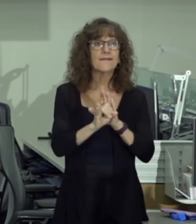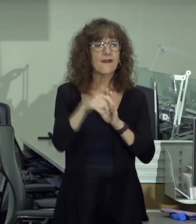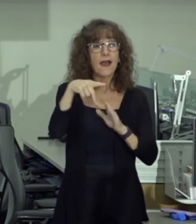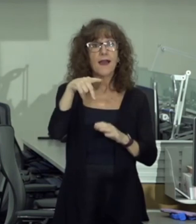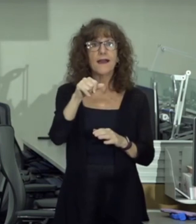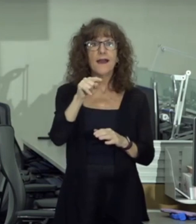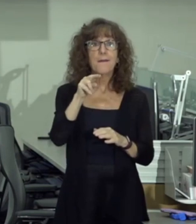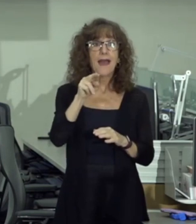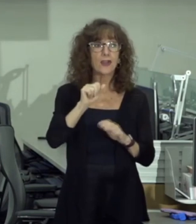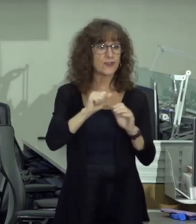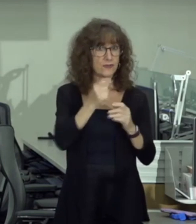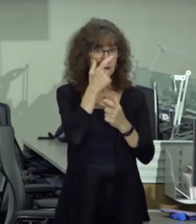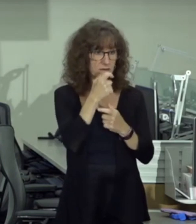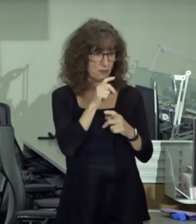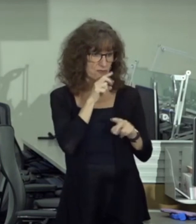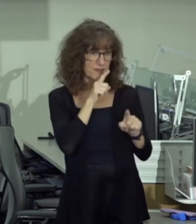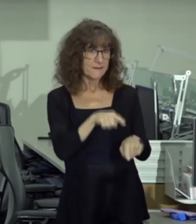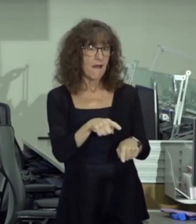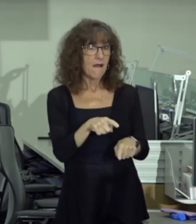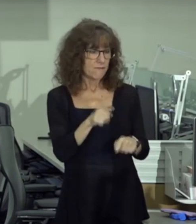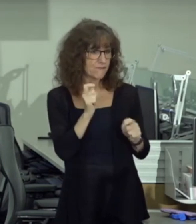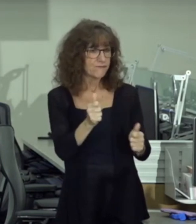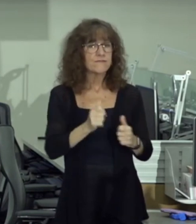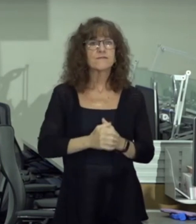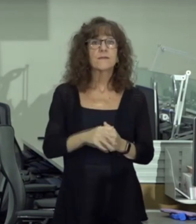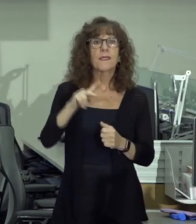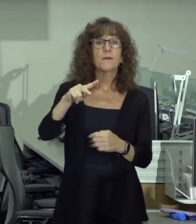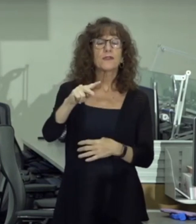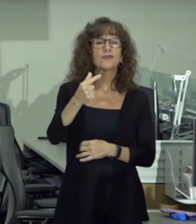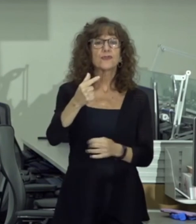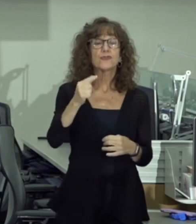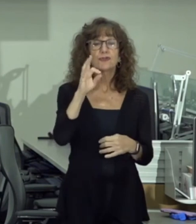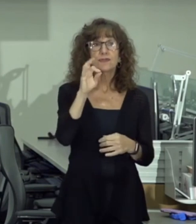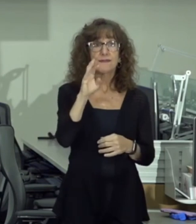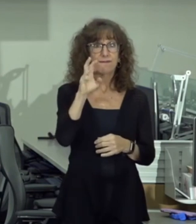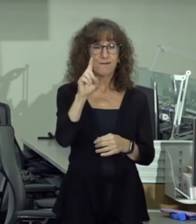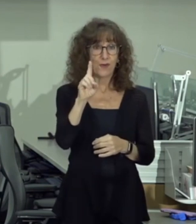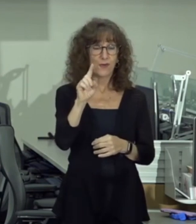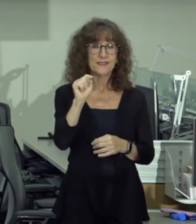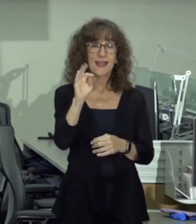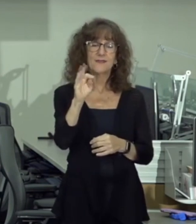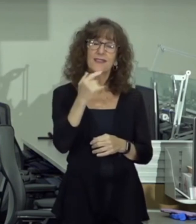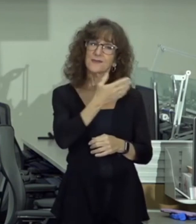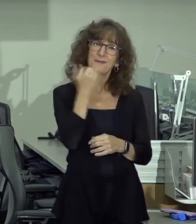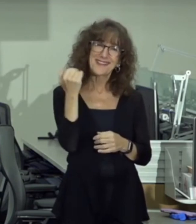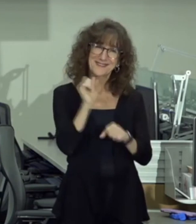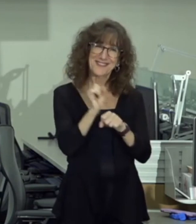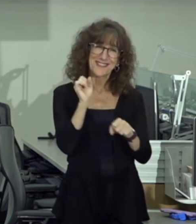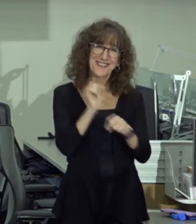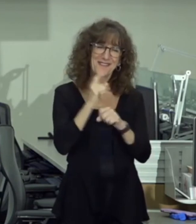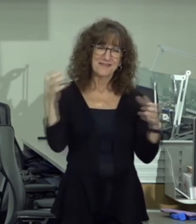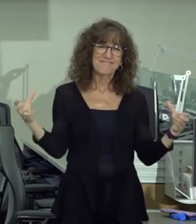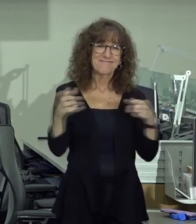patterns of interest so that we can respond to them in real time. The Prince George's Forward Task Force represents our best effort. We've